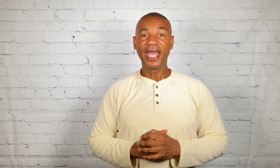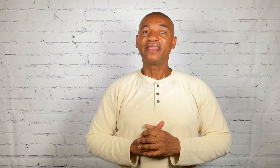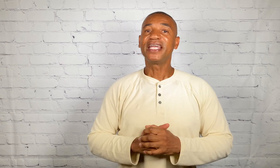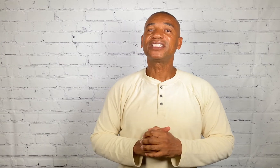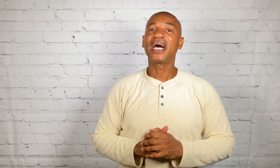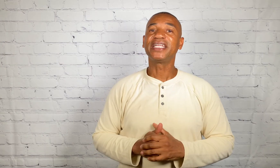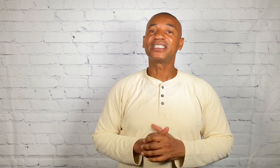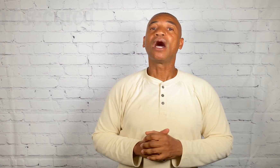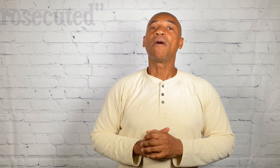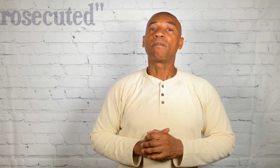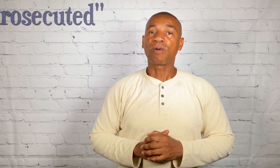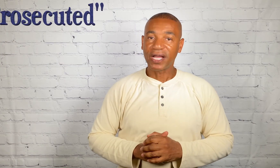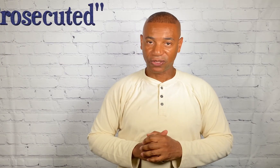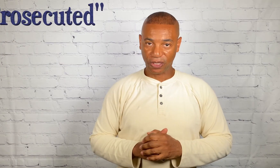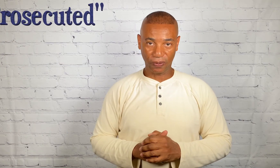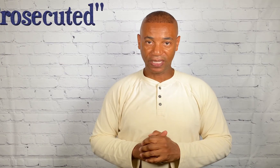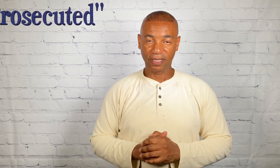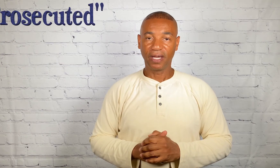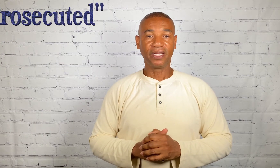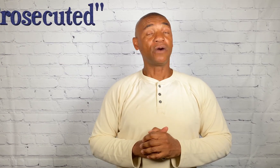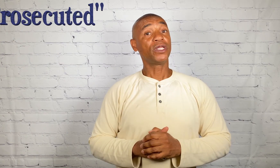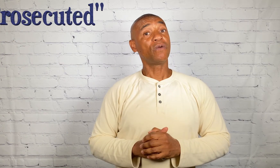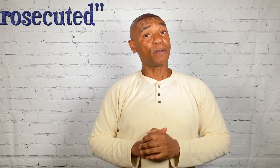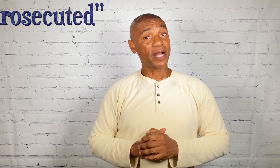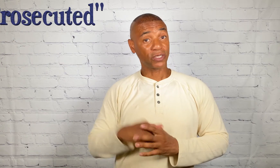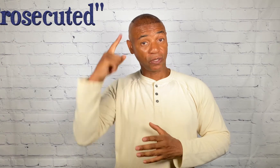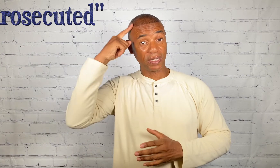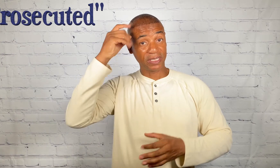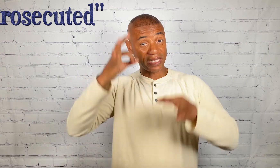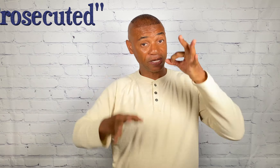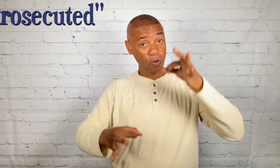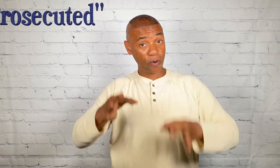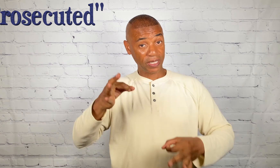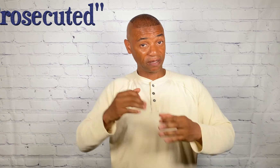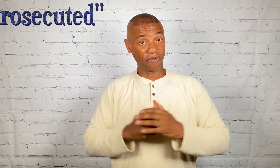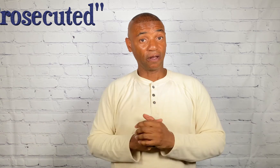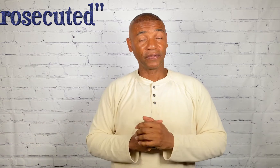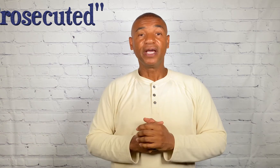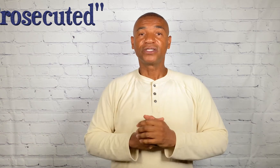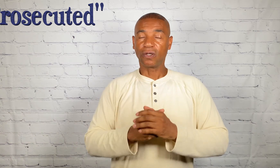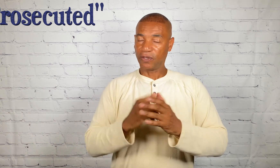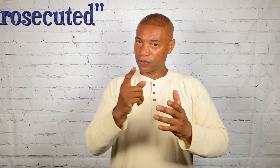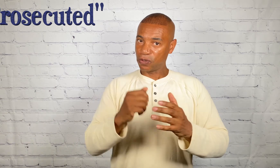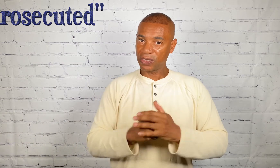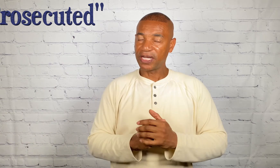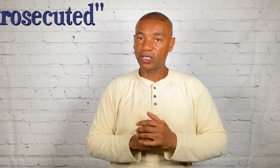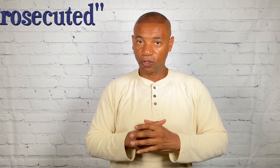The next sign is prosecuted. Now we know what prosecuted, the sign court is involved. So there are 2 signs that you would